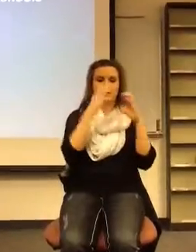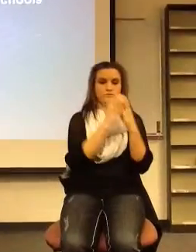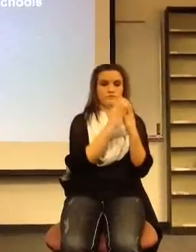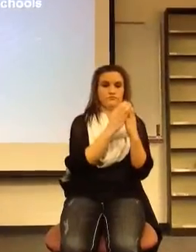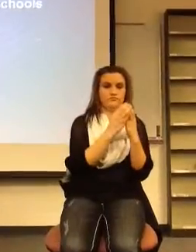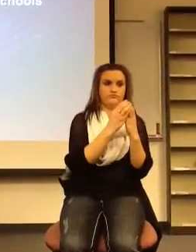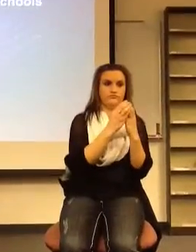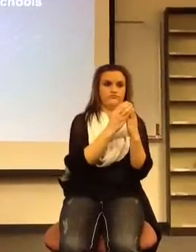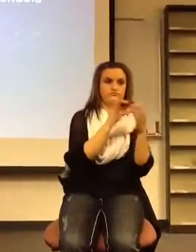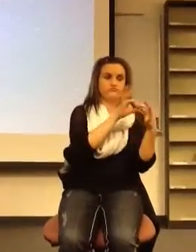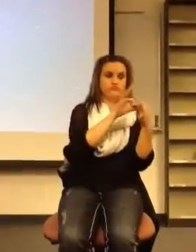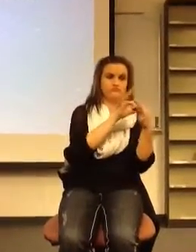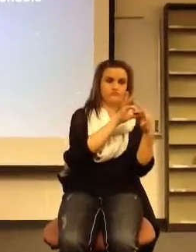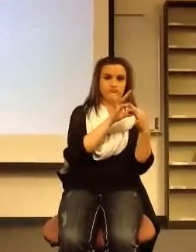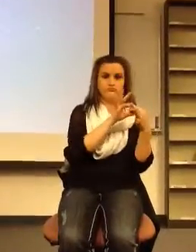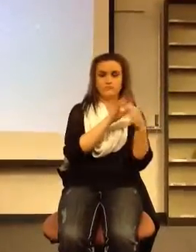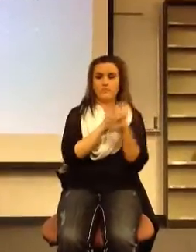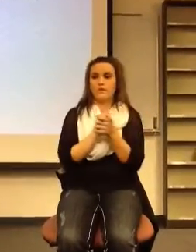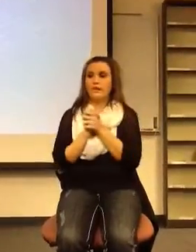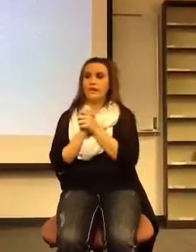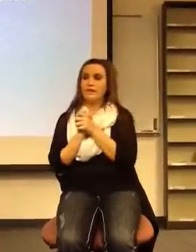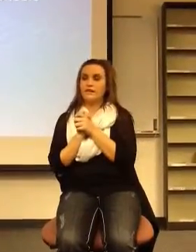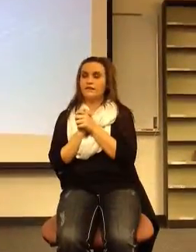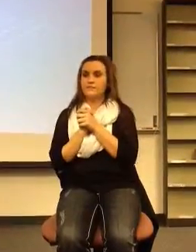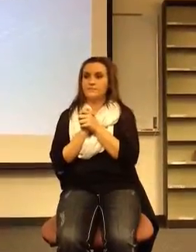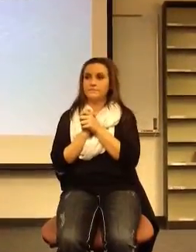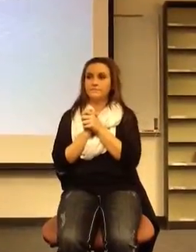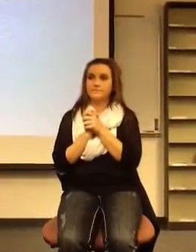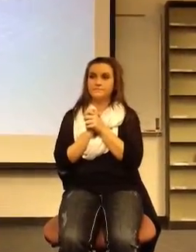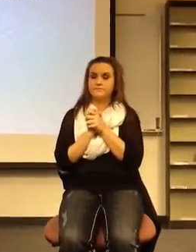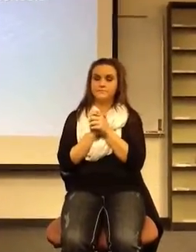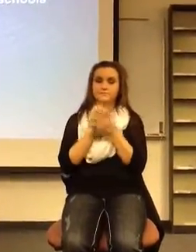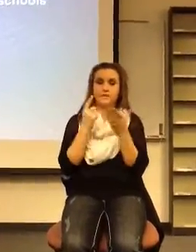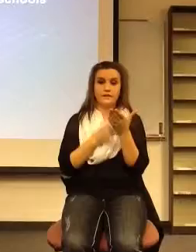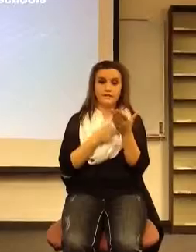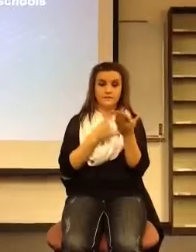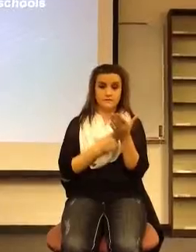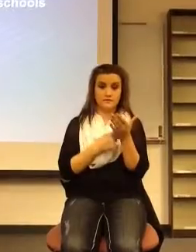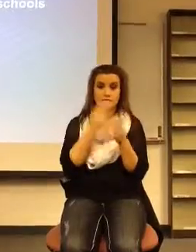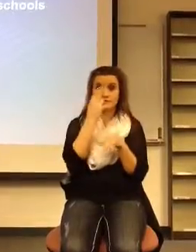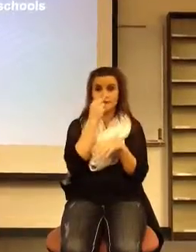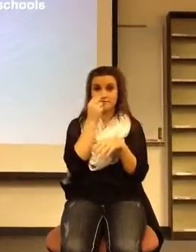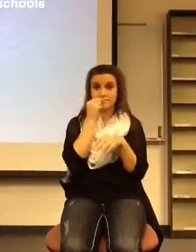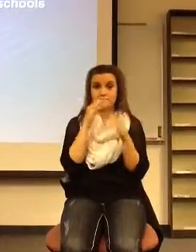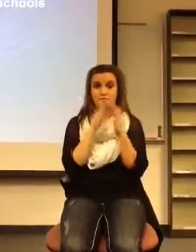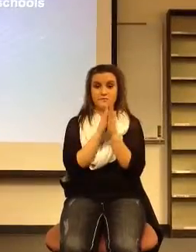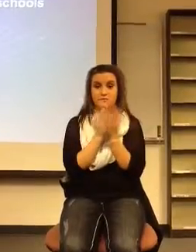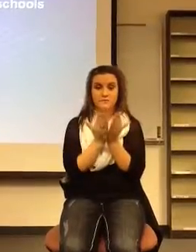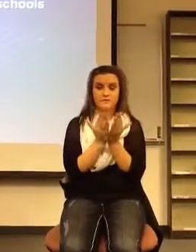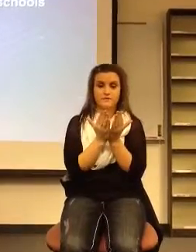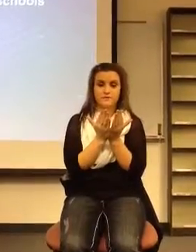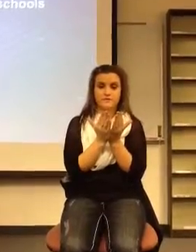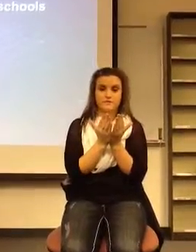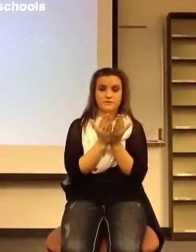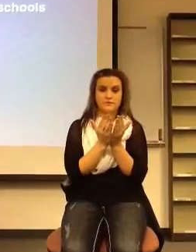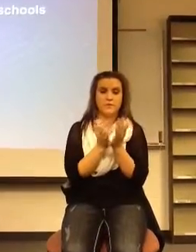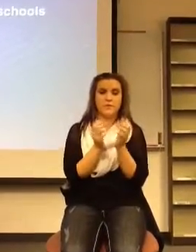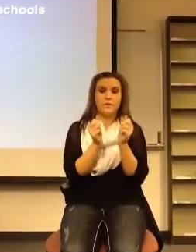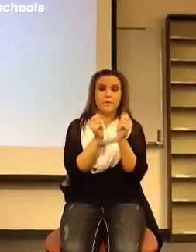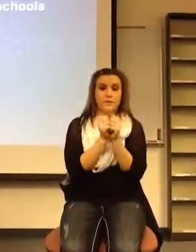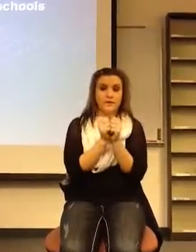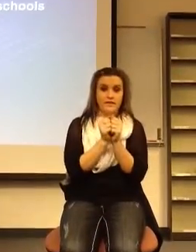Okay, so when we talk about comic books, and more importantly, when you talk about them with your ESL